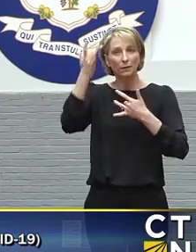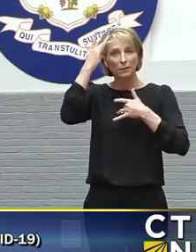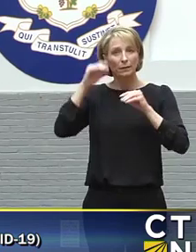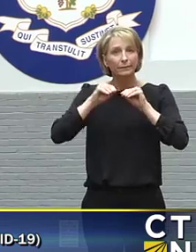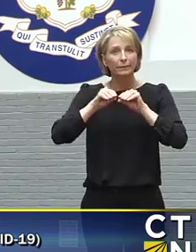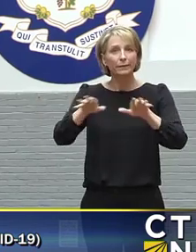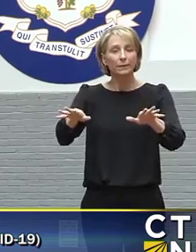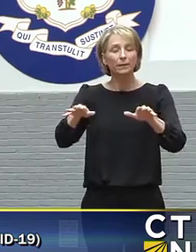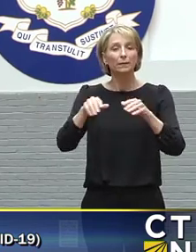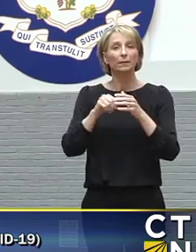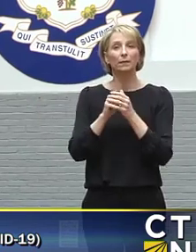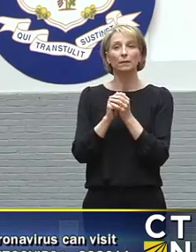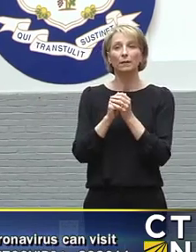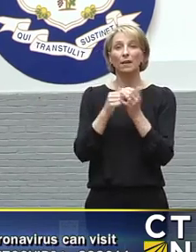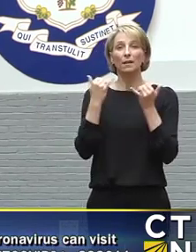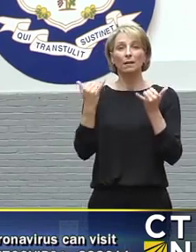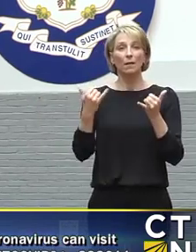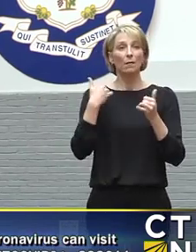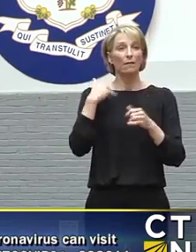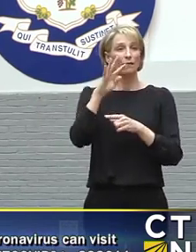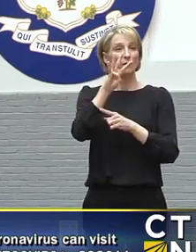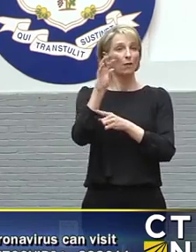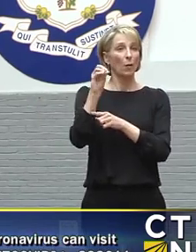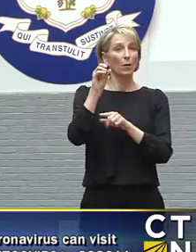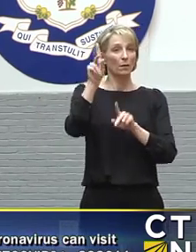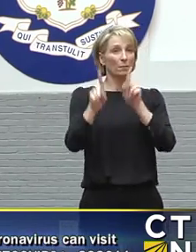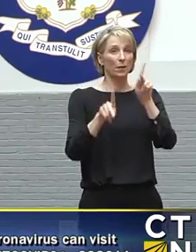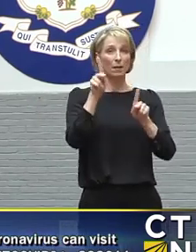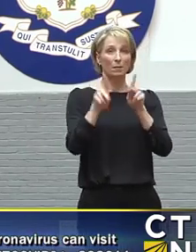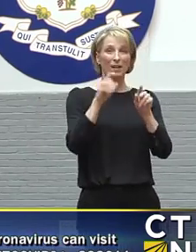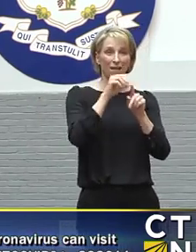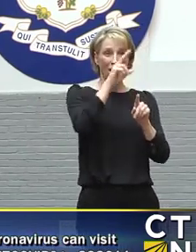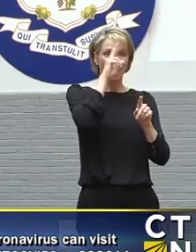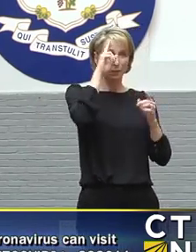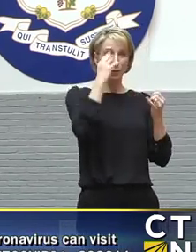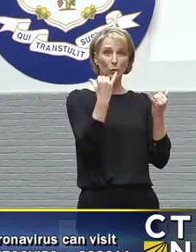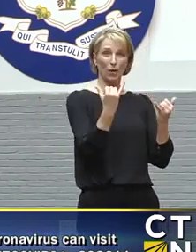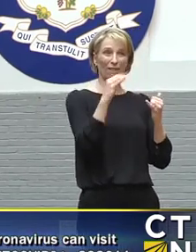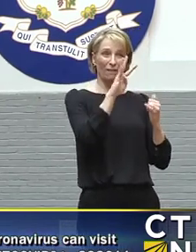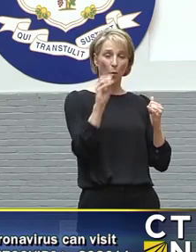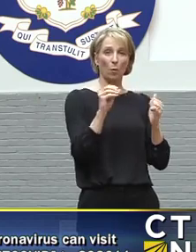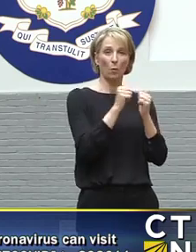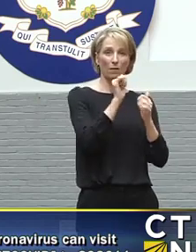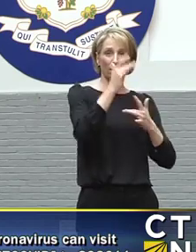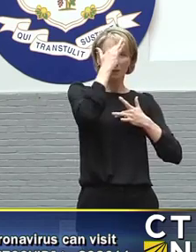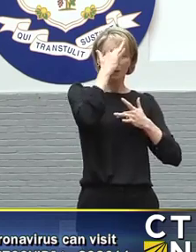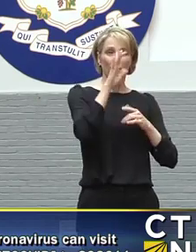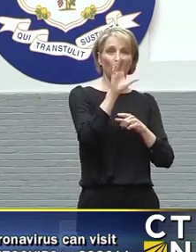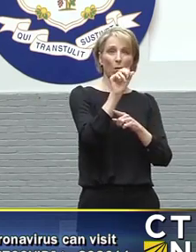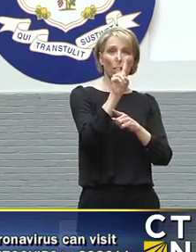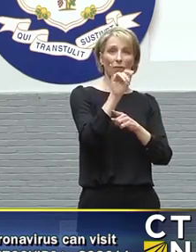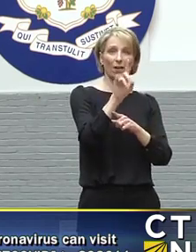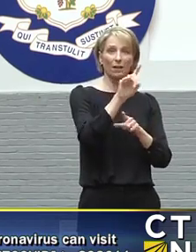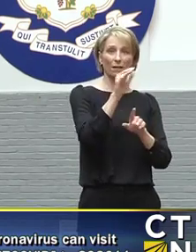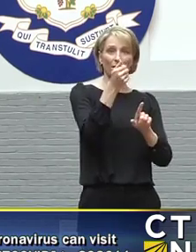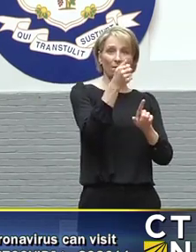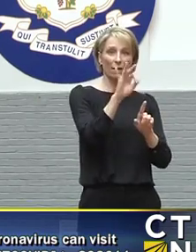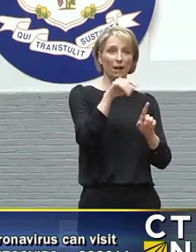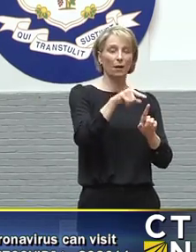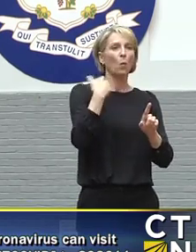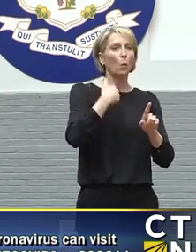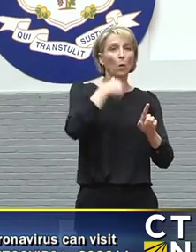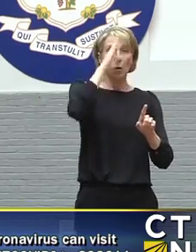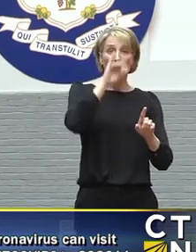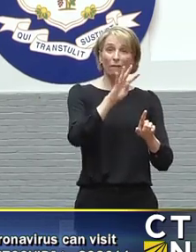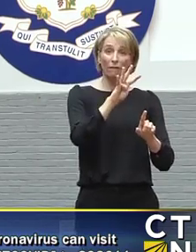have 40 people, COVID-related illnesses in our hospitals today, 40. We know that number is going to go up. We have to prepare